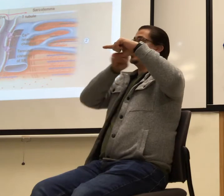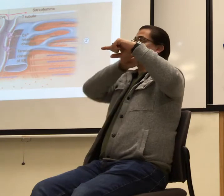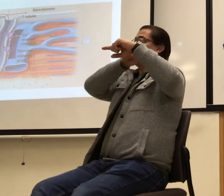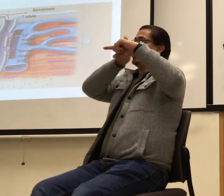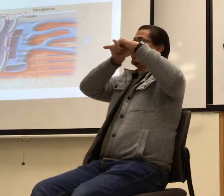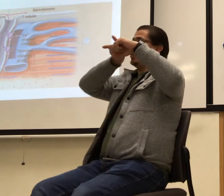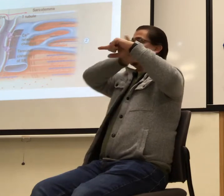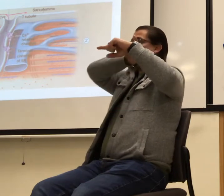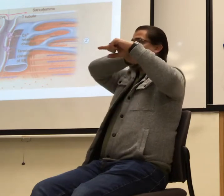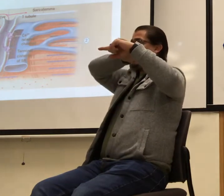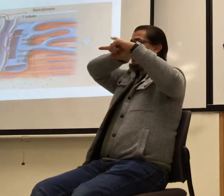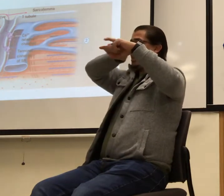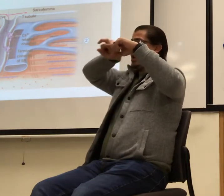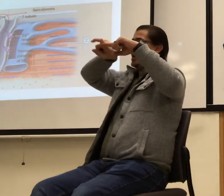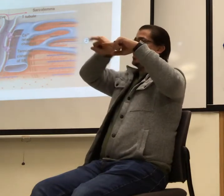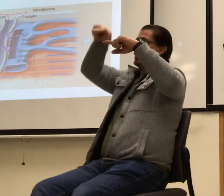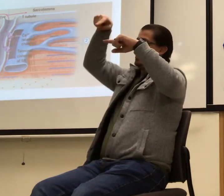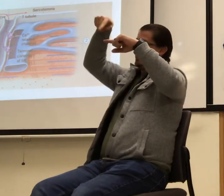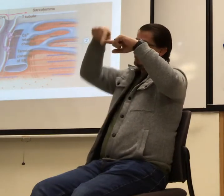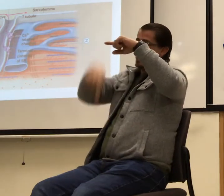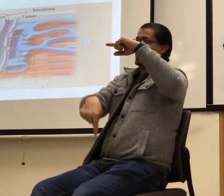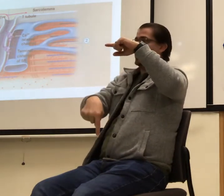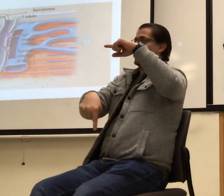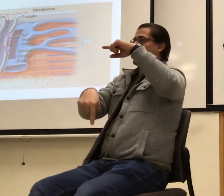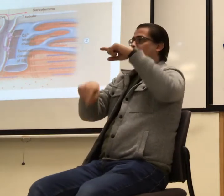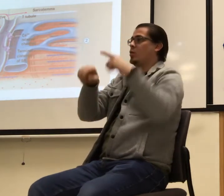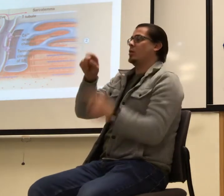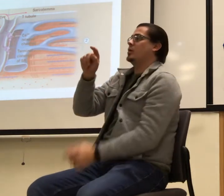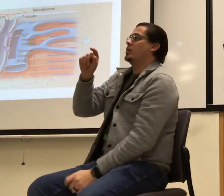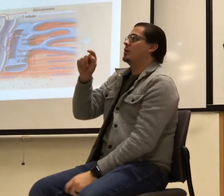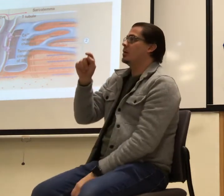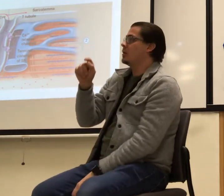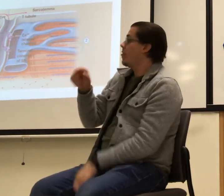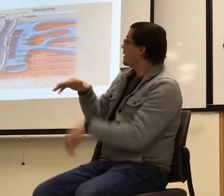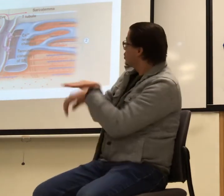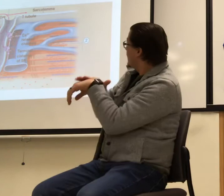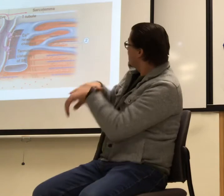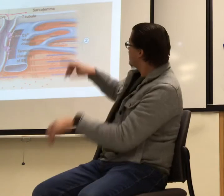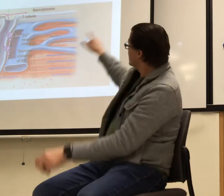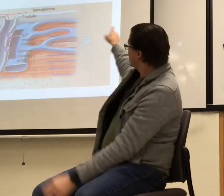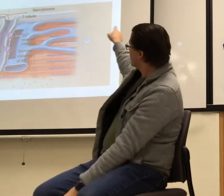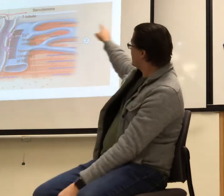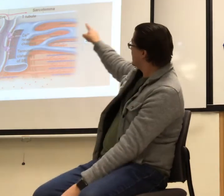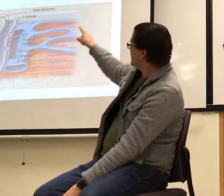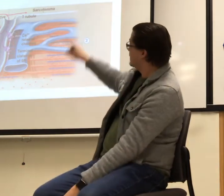along the surface of the sarcolemma.